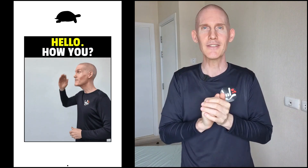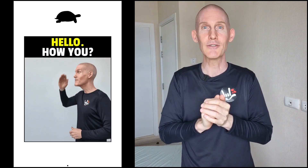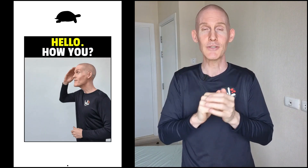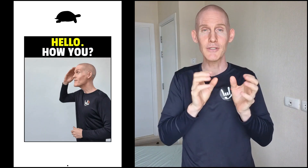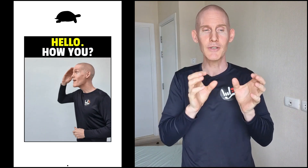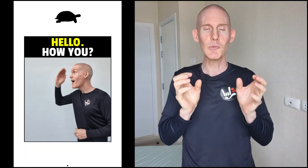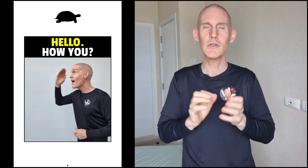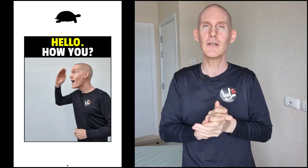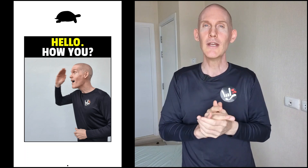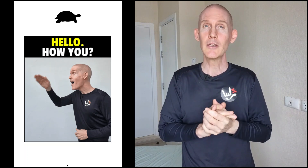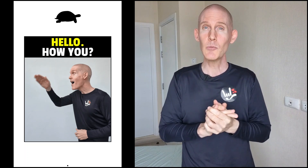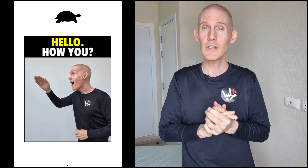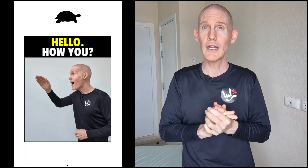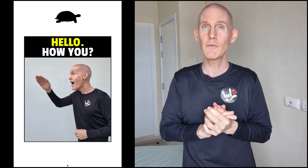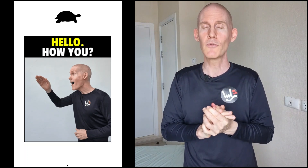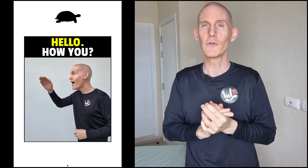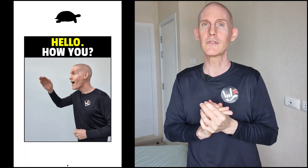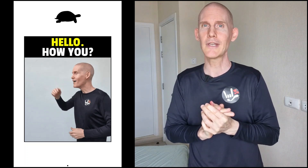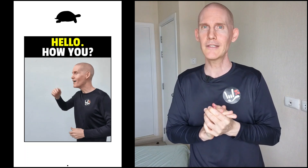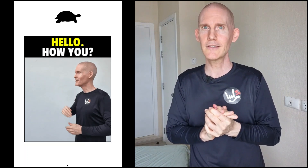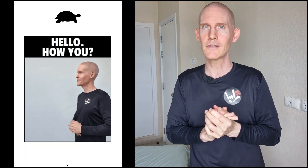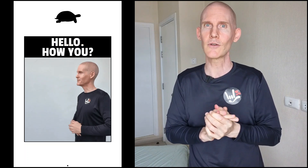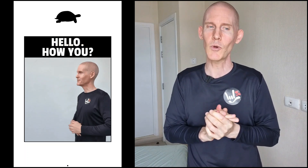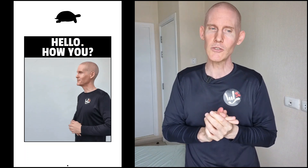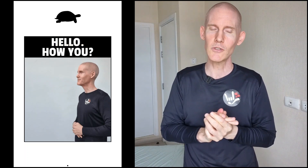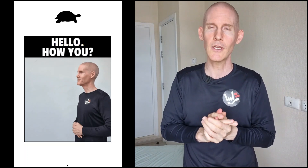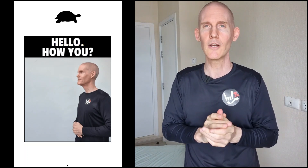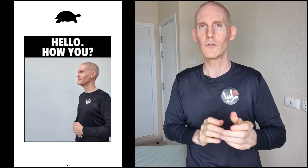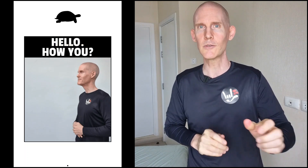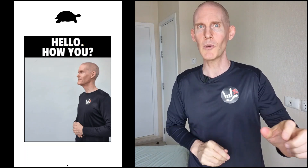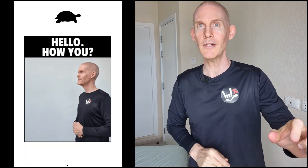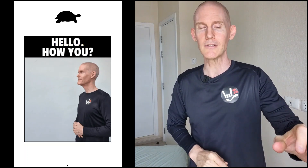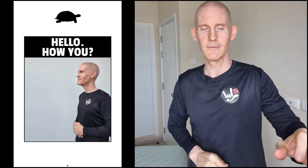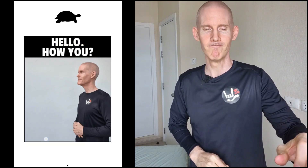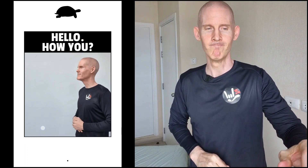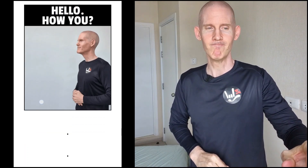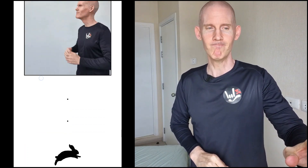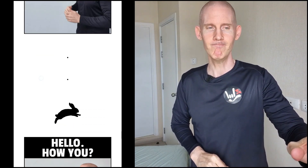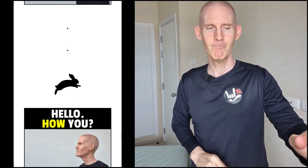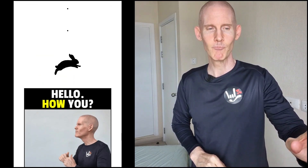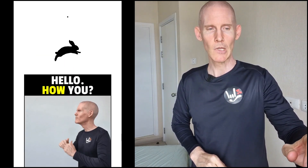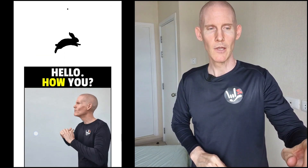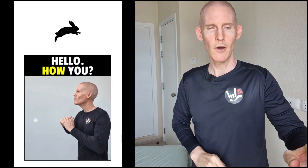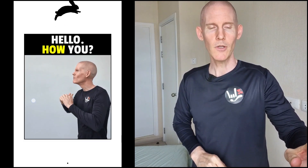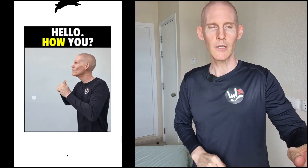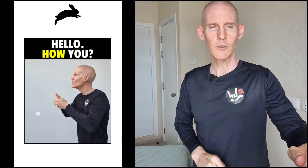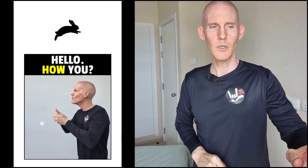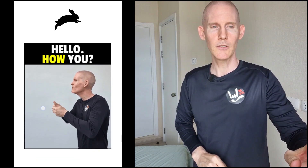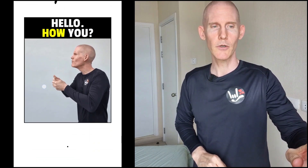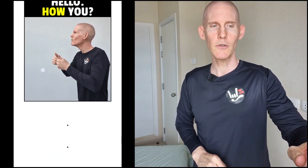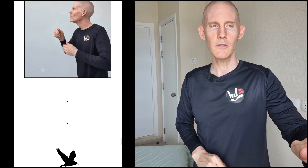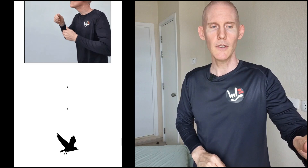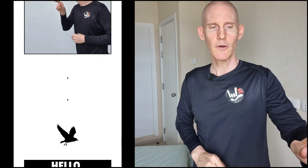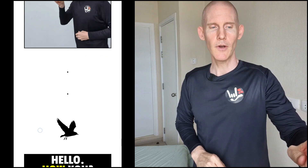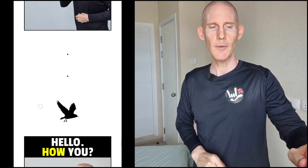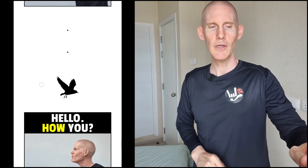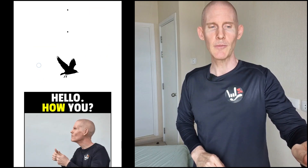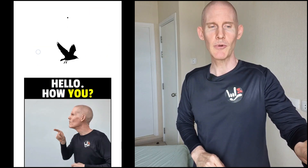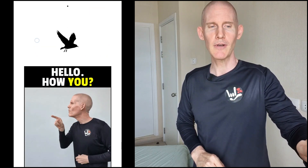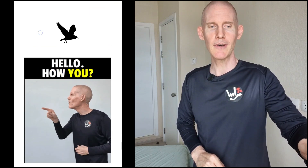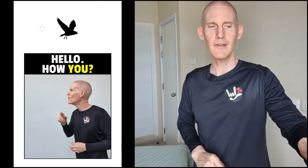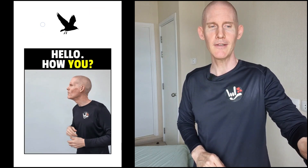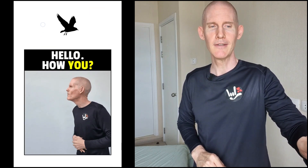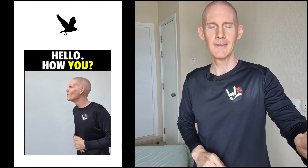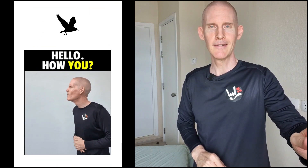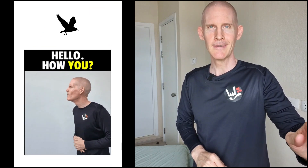series, right? So you're still communicating full sentences, a question and a response. Okay, so we did turtle, rabbit,